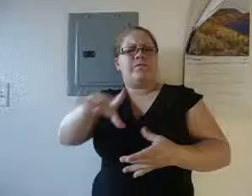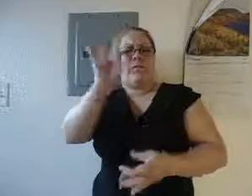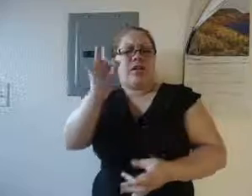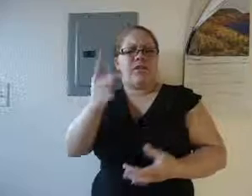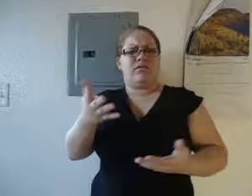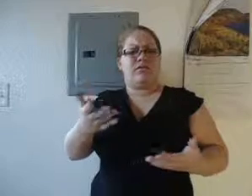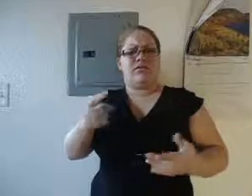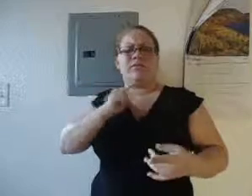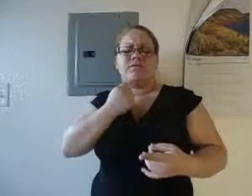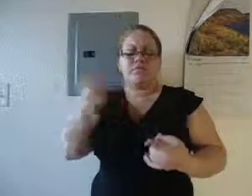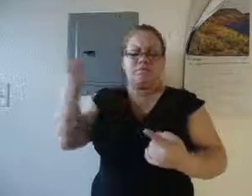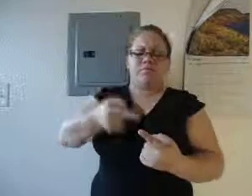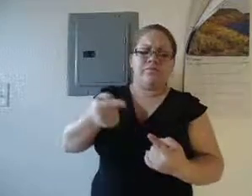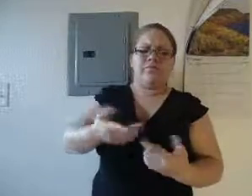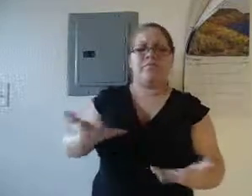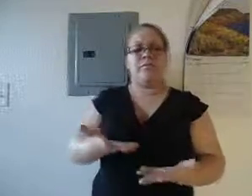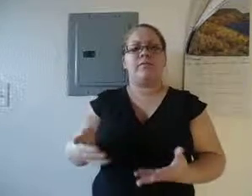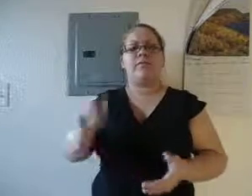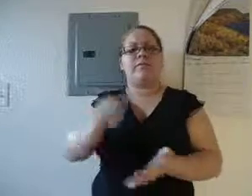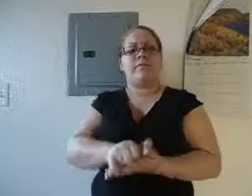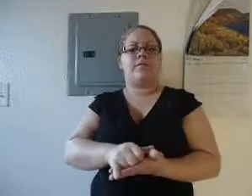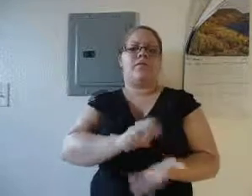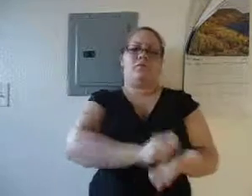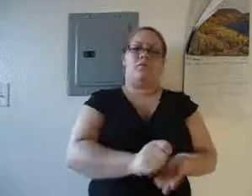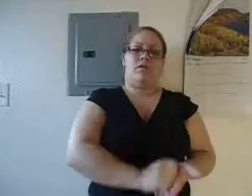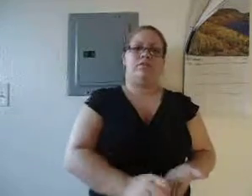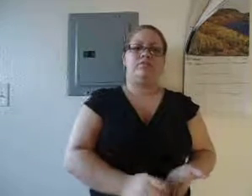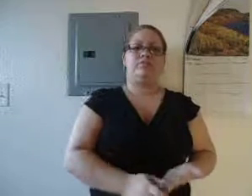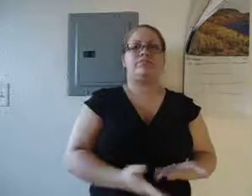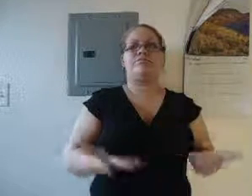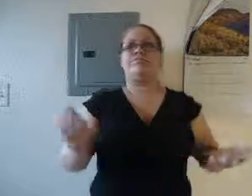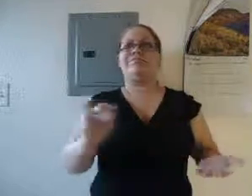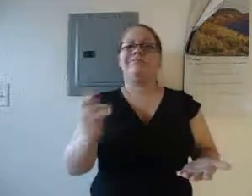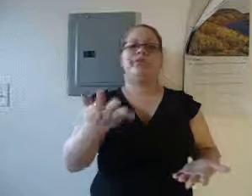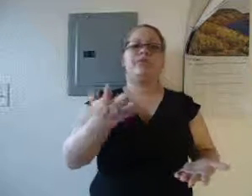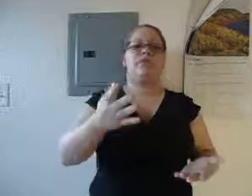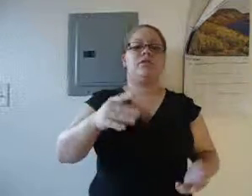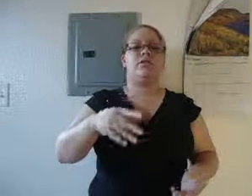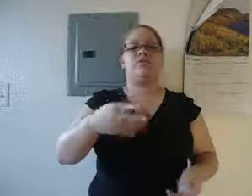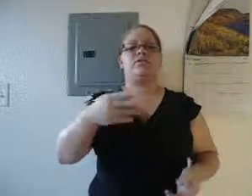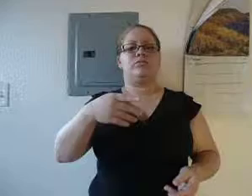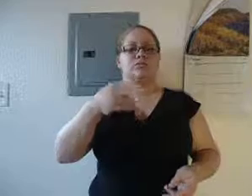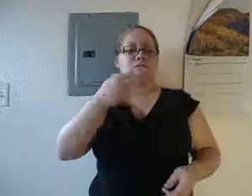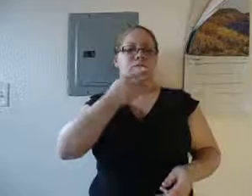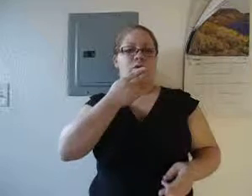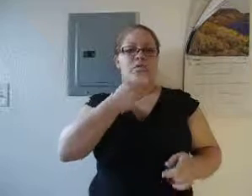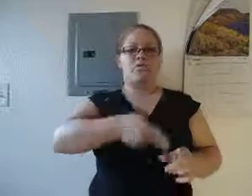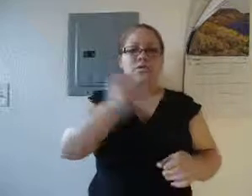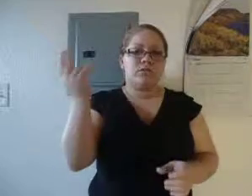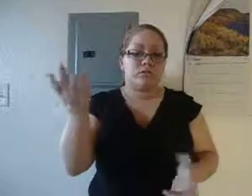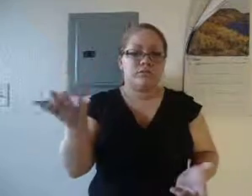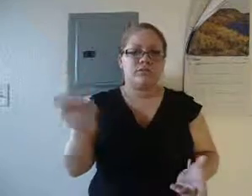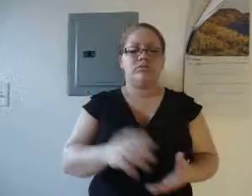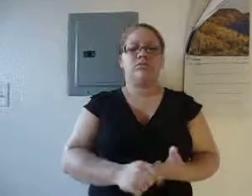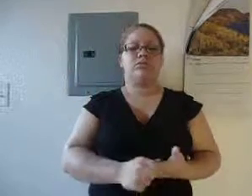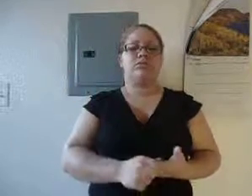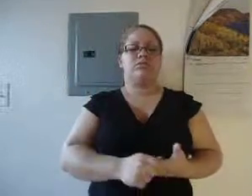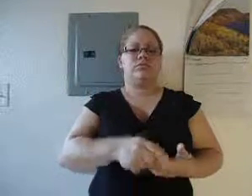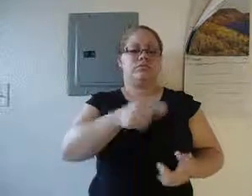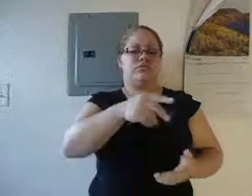on smoking cessation programs, and you find out that, wow, the patch keeps coming up again and again, well, maybe that should be a heading in your